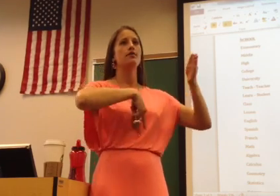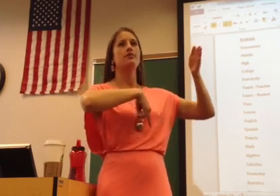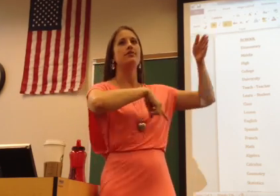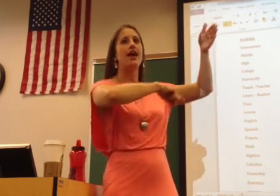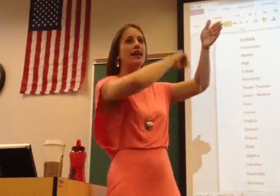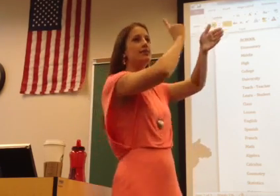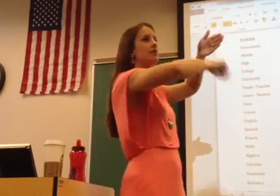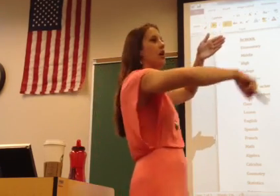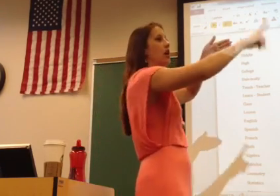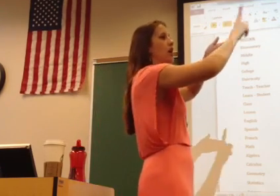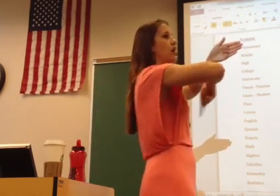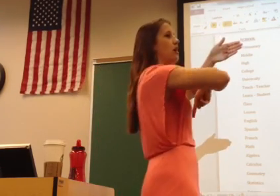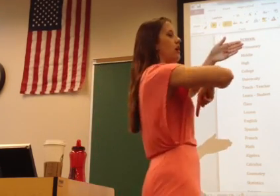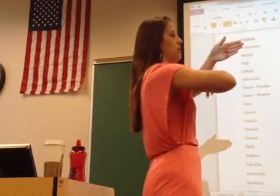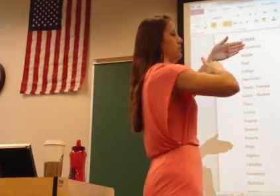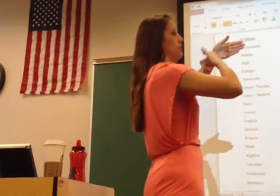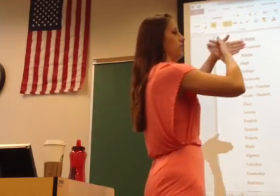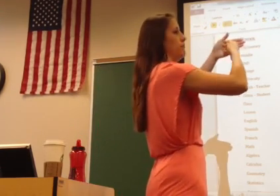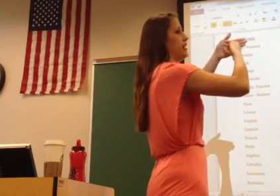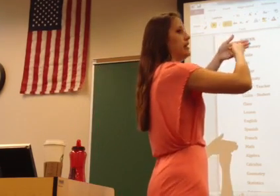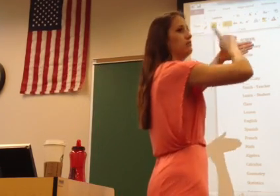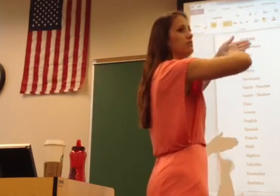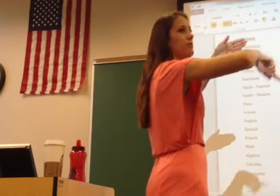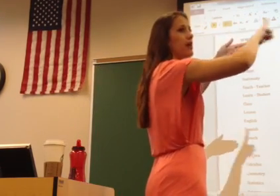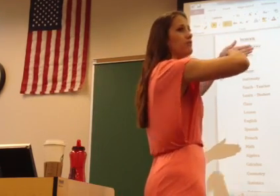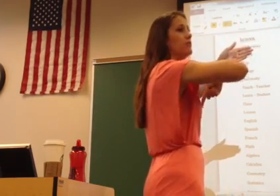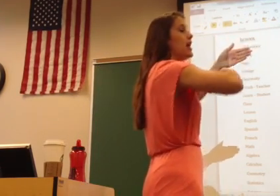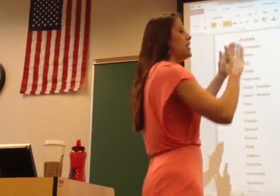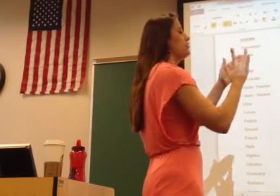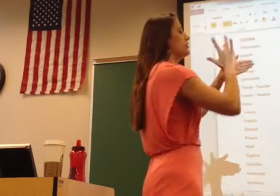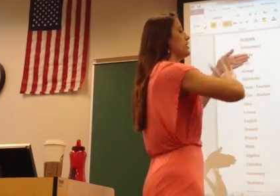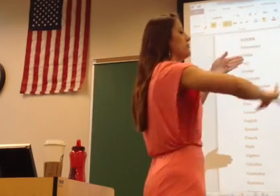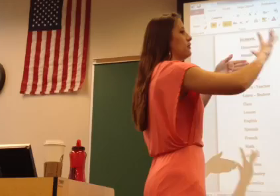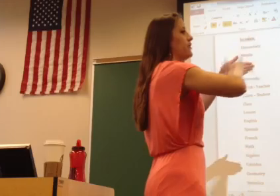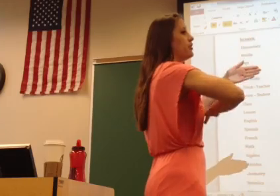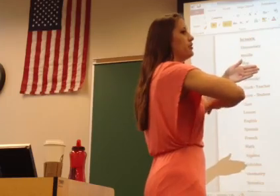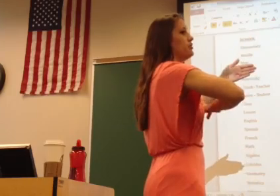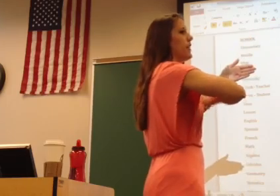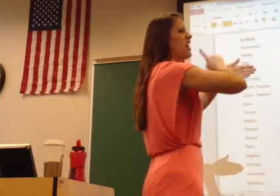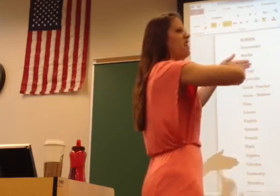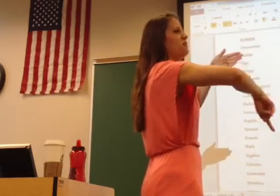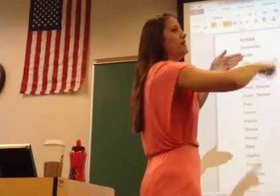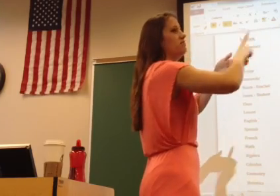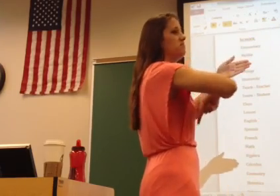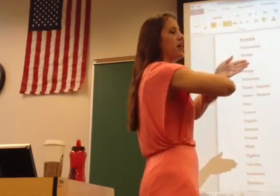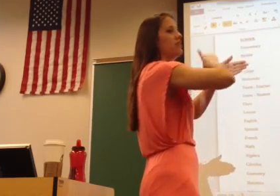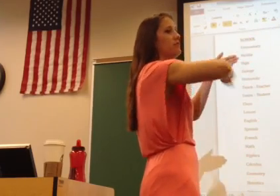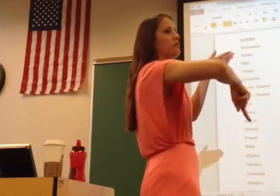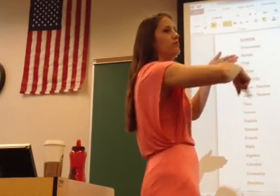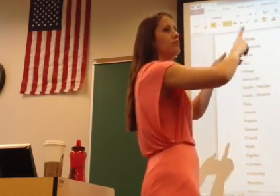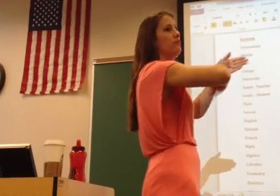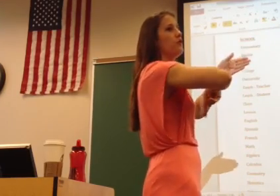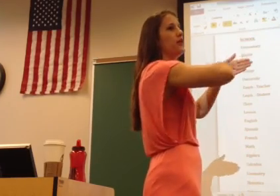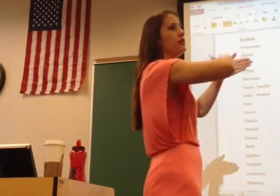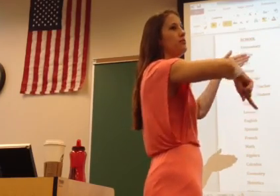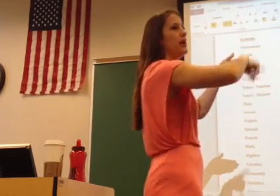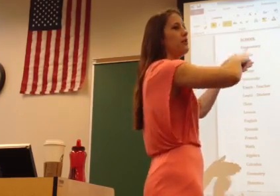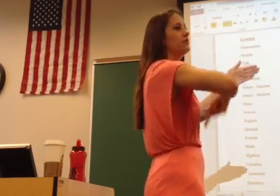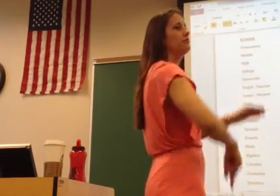It's just an X on your money. Pay off. You also see it middle finger to pay off, but pay off. Forefinger, pay off.